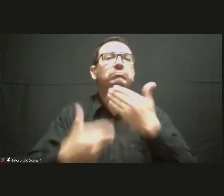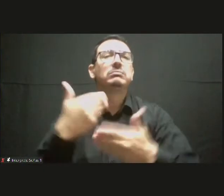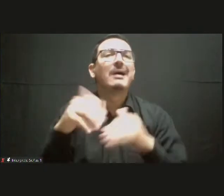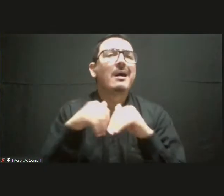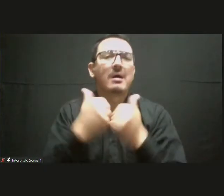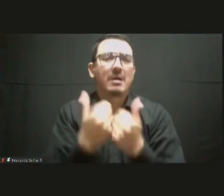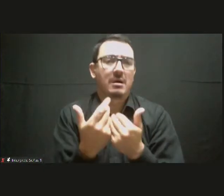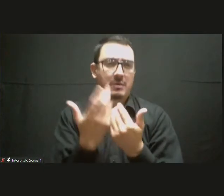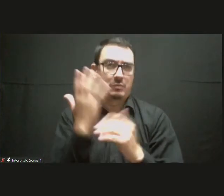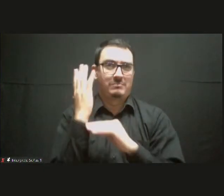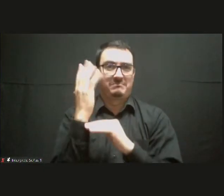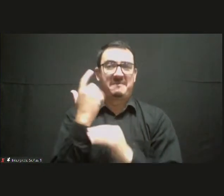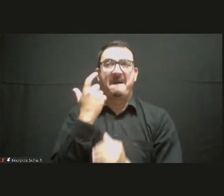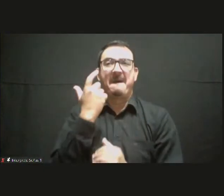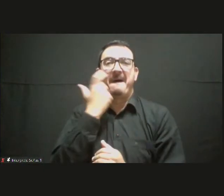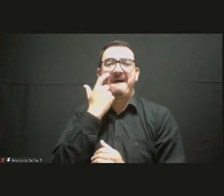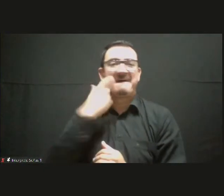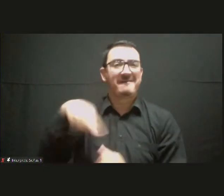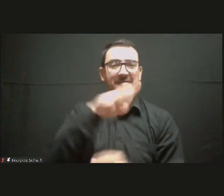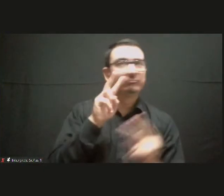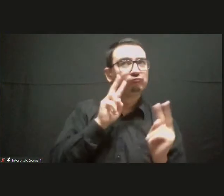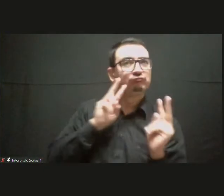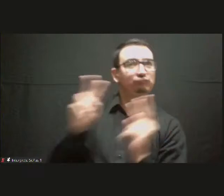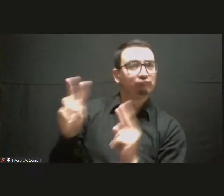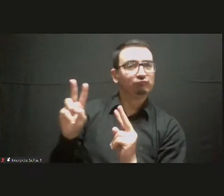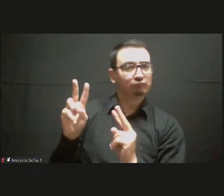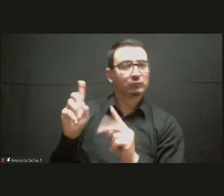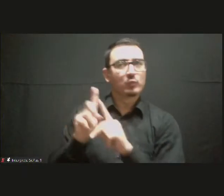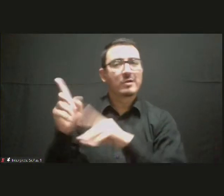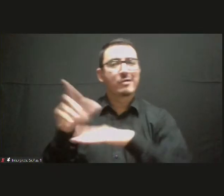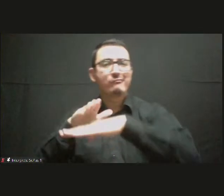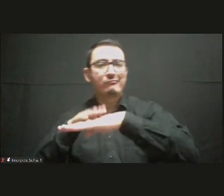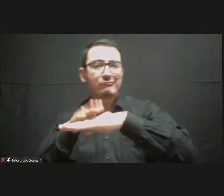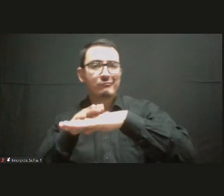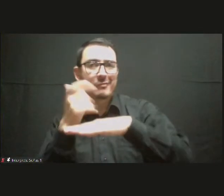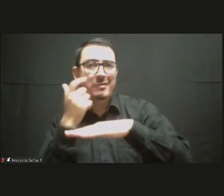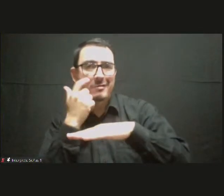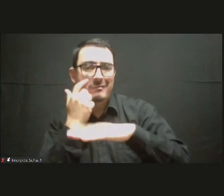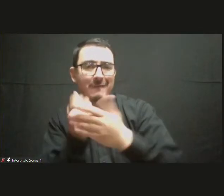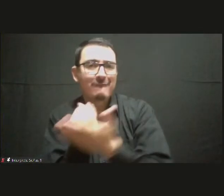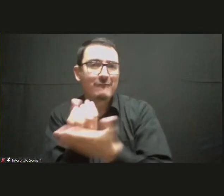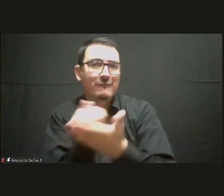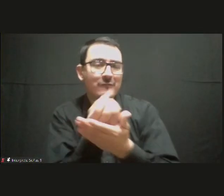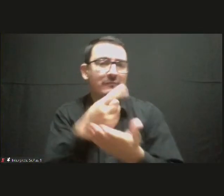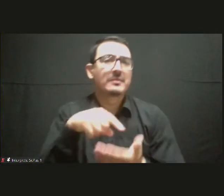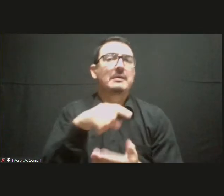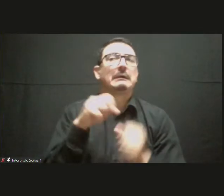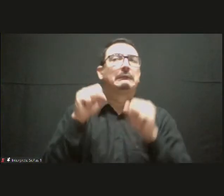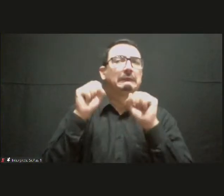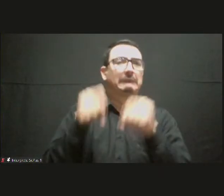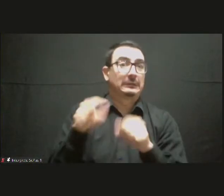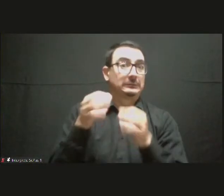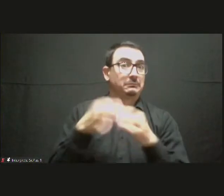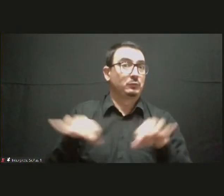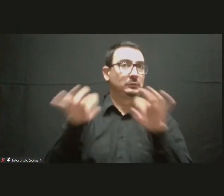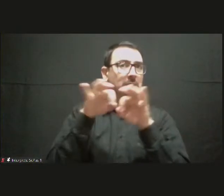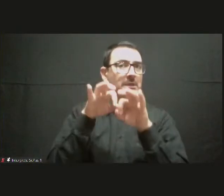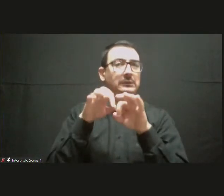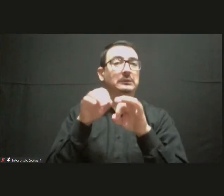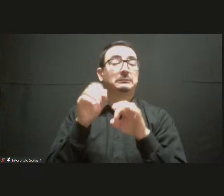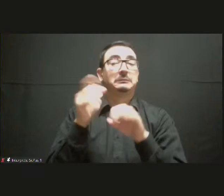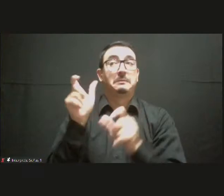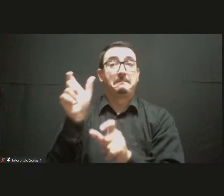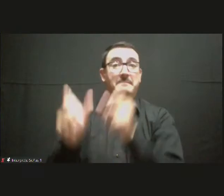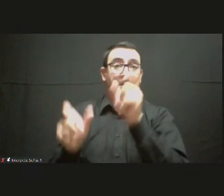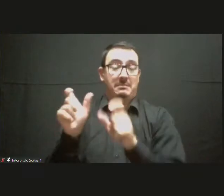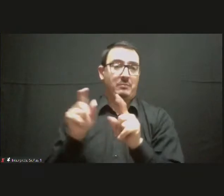organizations, and also from some people representing specific countries regarding recommendations on